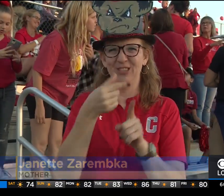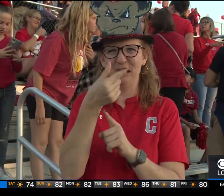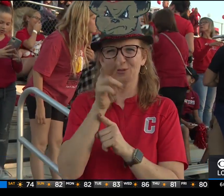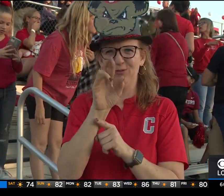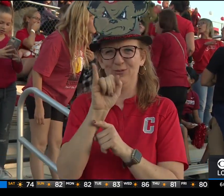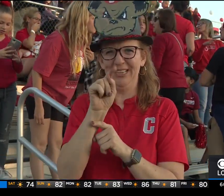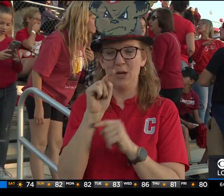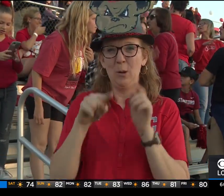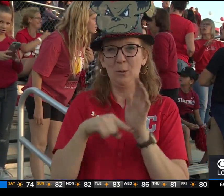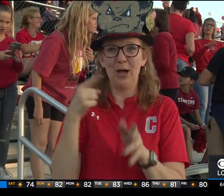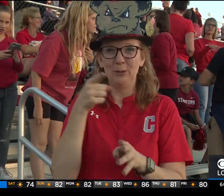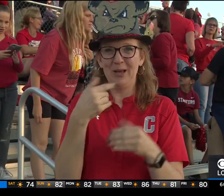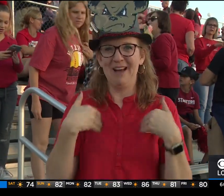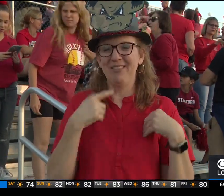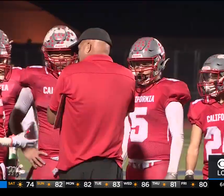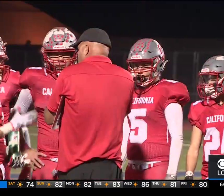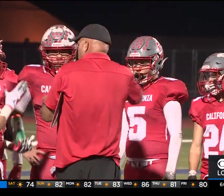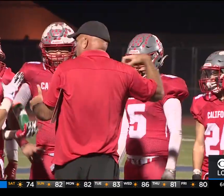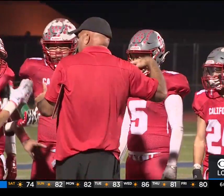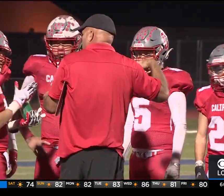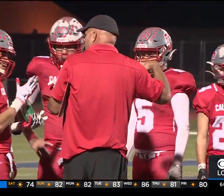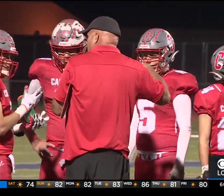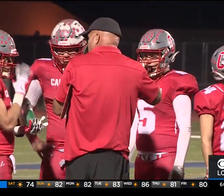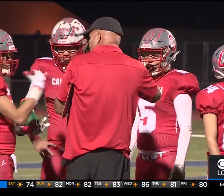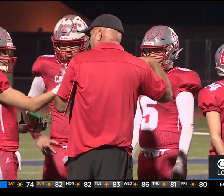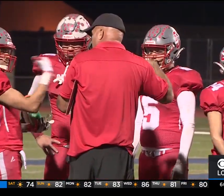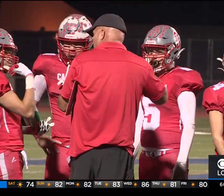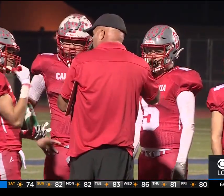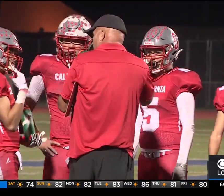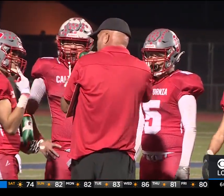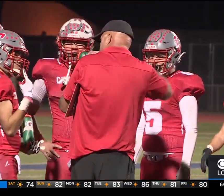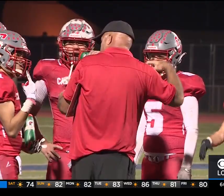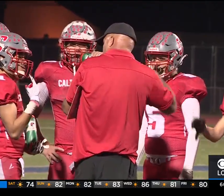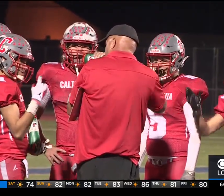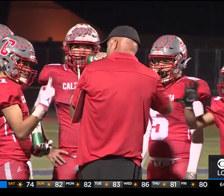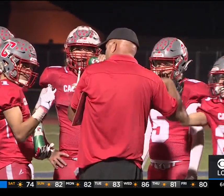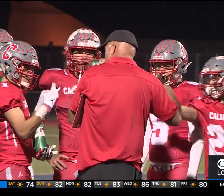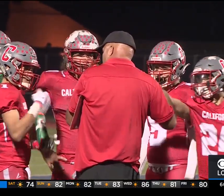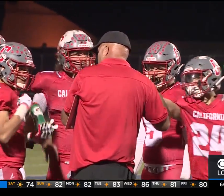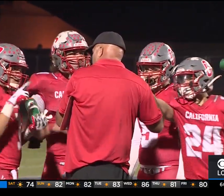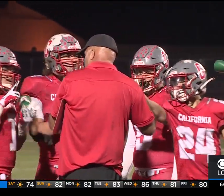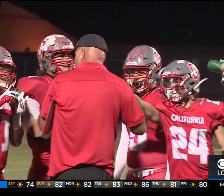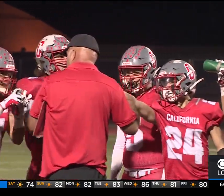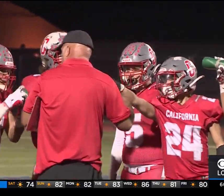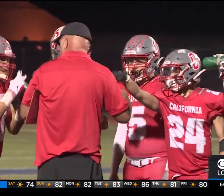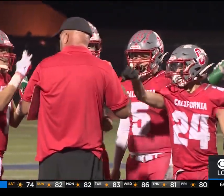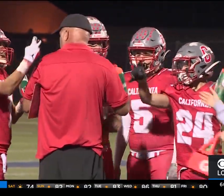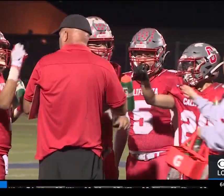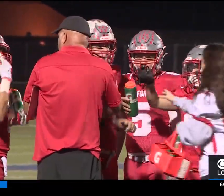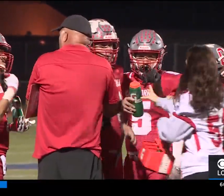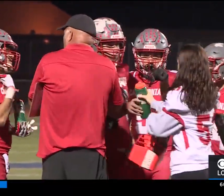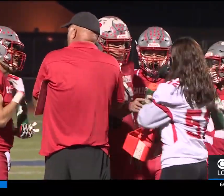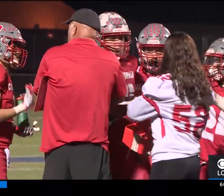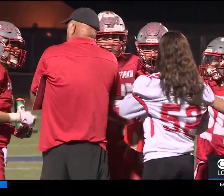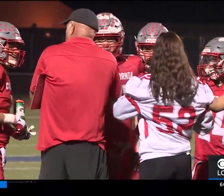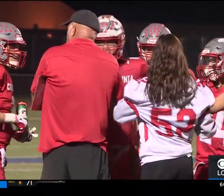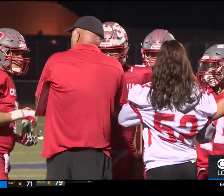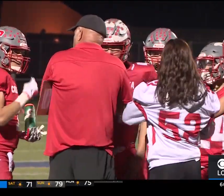compassion and grit. The team, the coaches, calling plays and communicating with sign, much different than most other